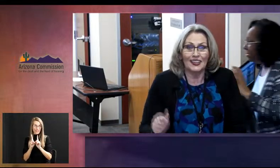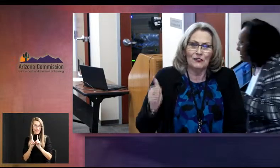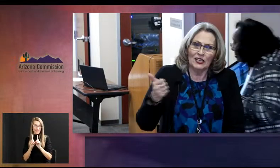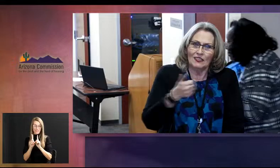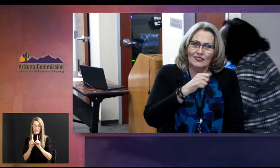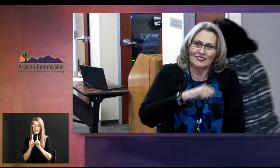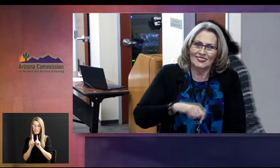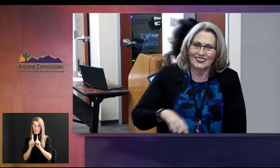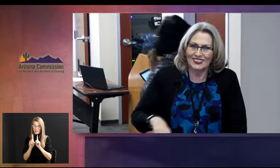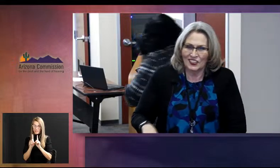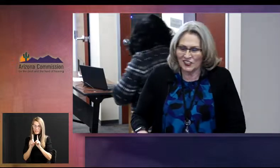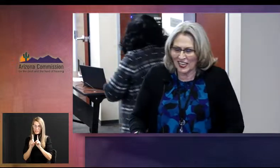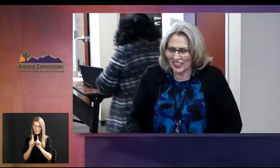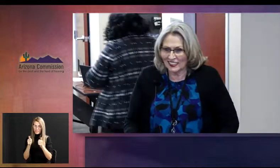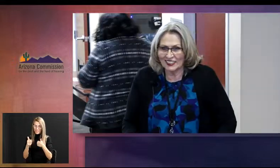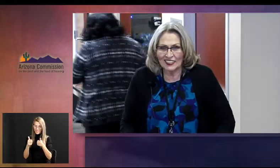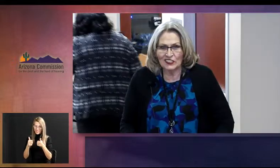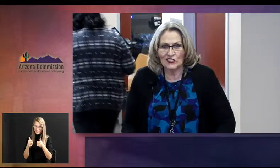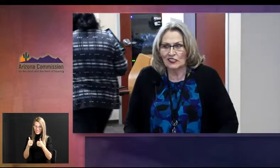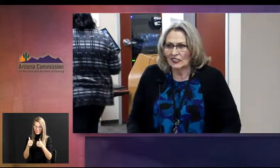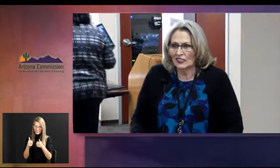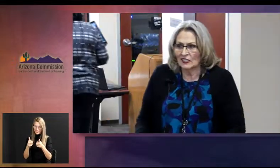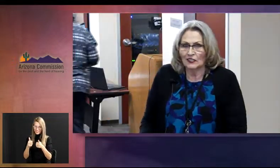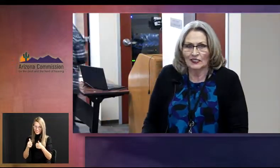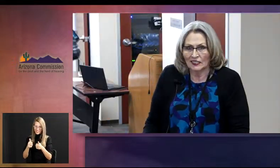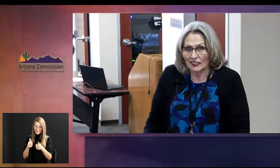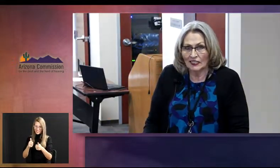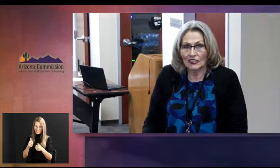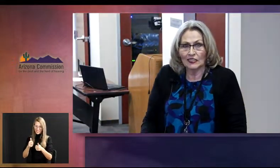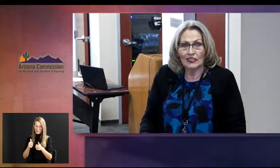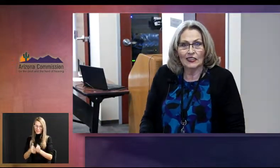Okay. Okay. There we go. We're good now. Okay.